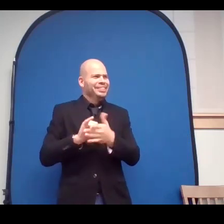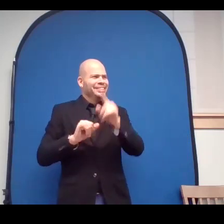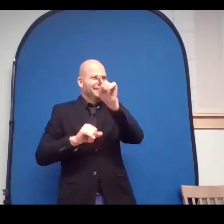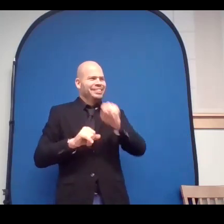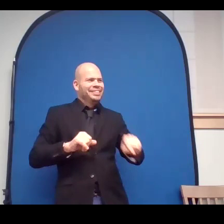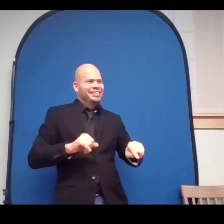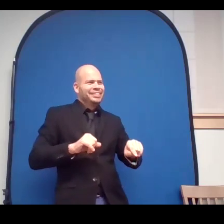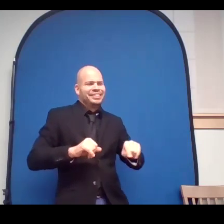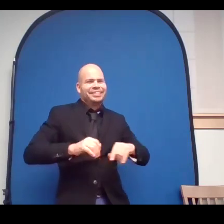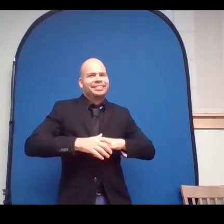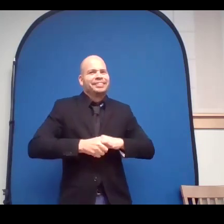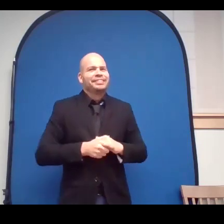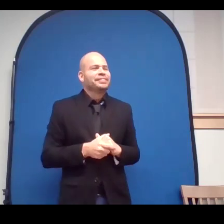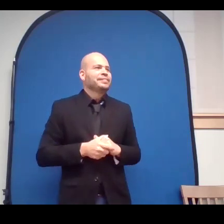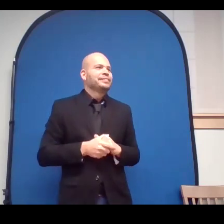Well, in New York,